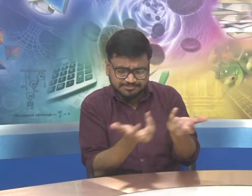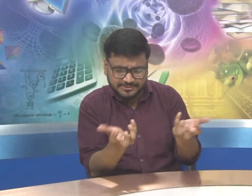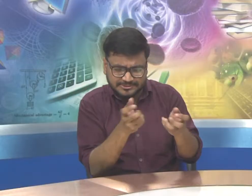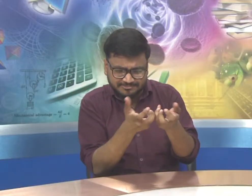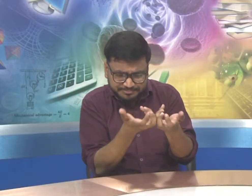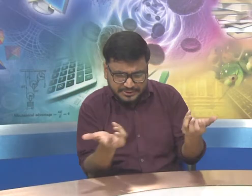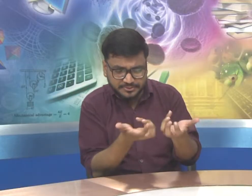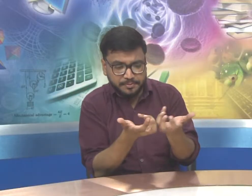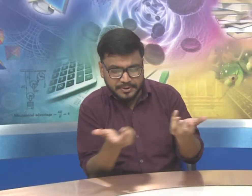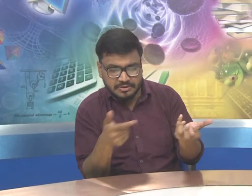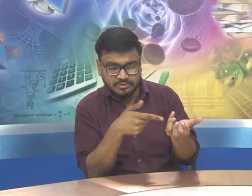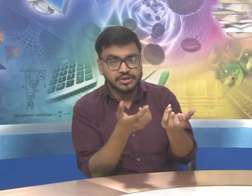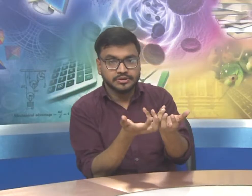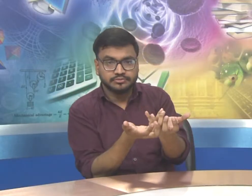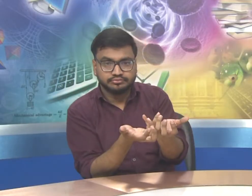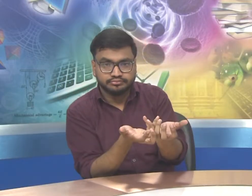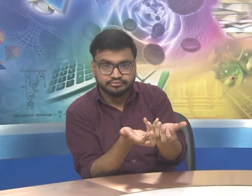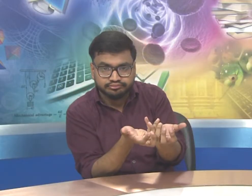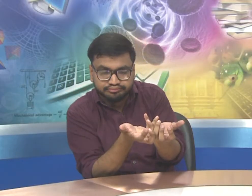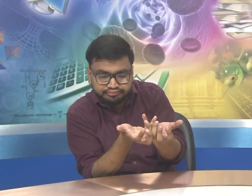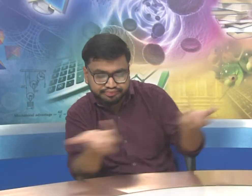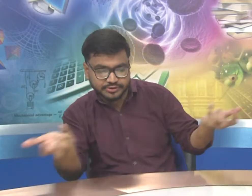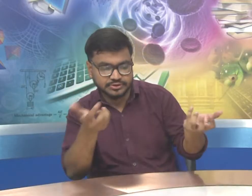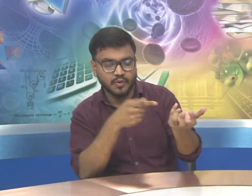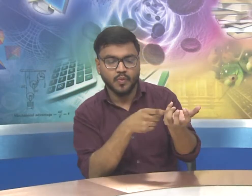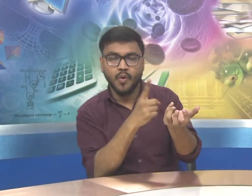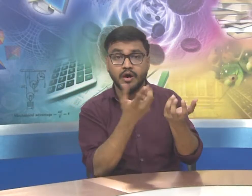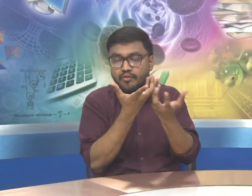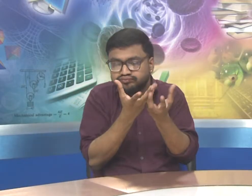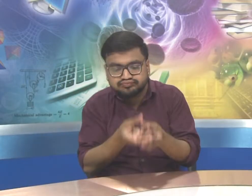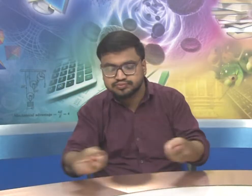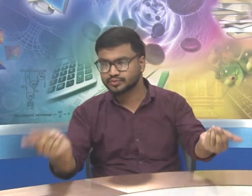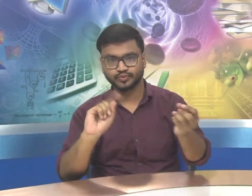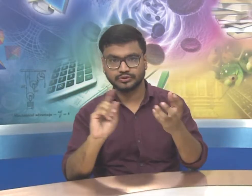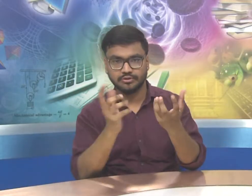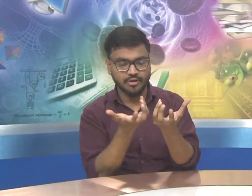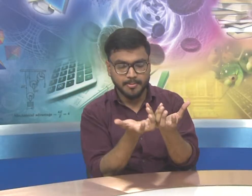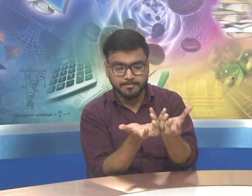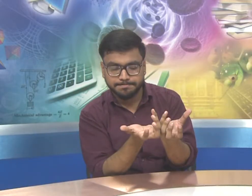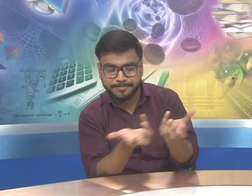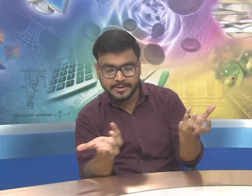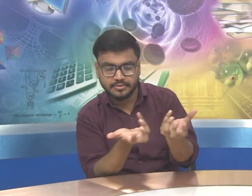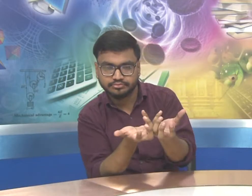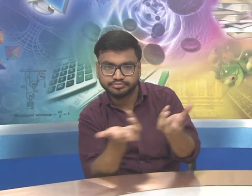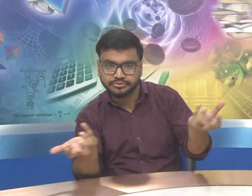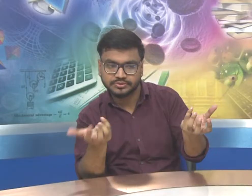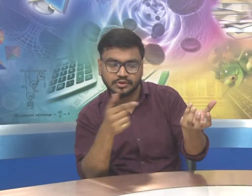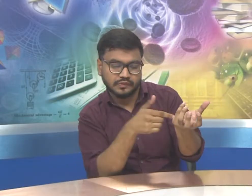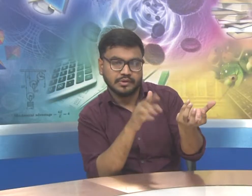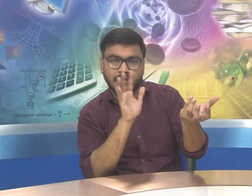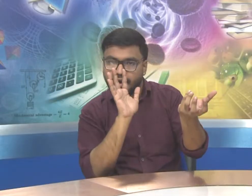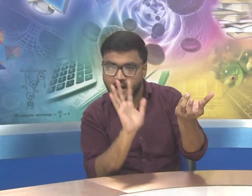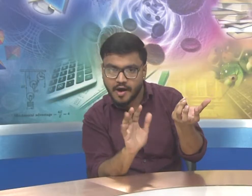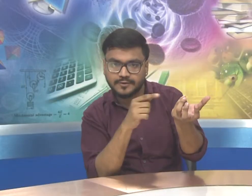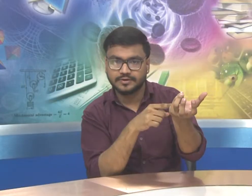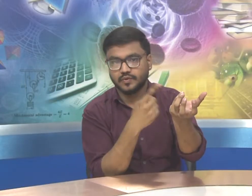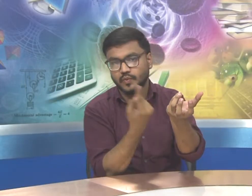he said that if we keep dividing matter, we get smaller and smaller parts of